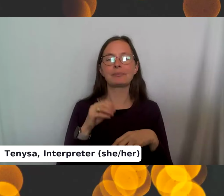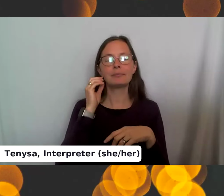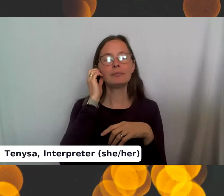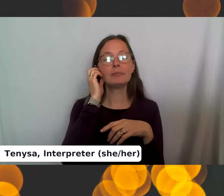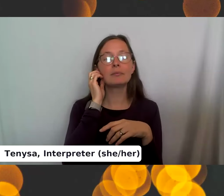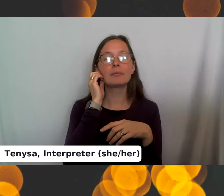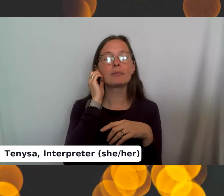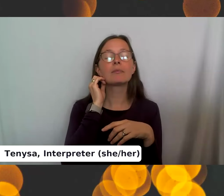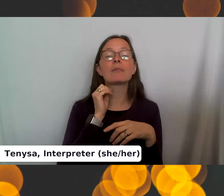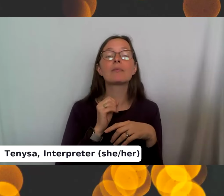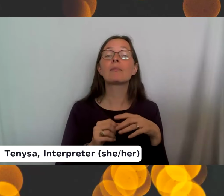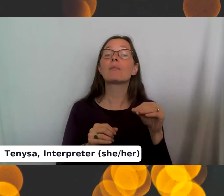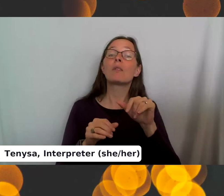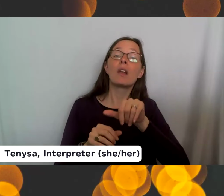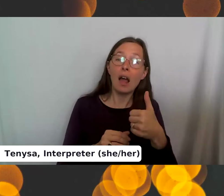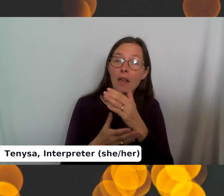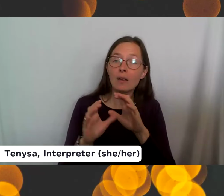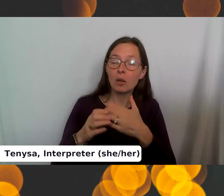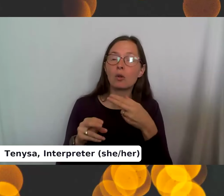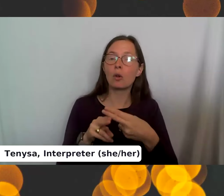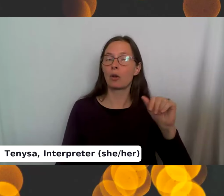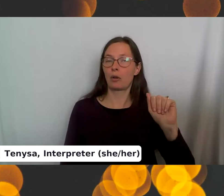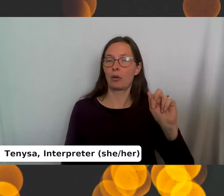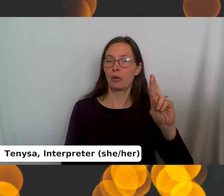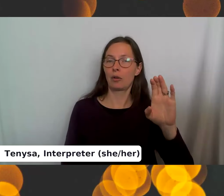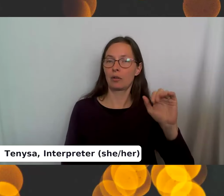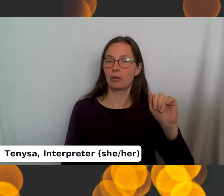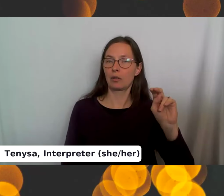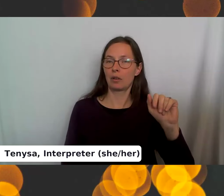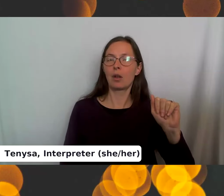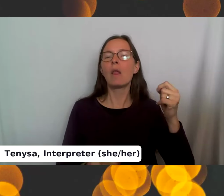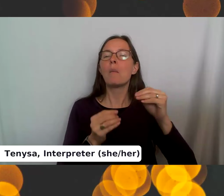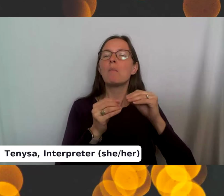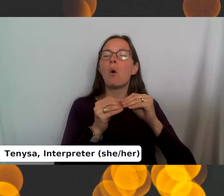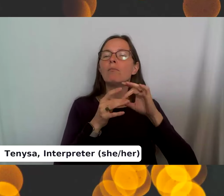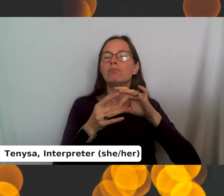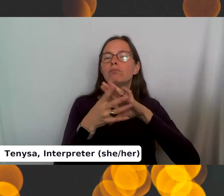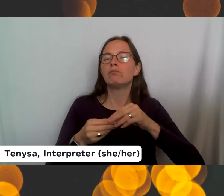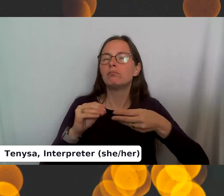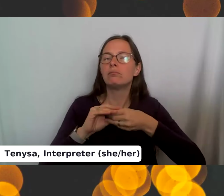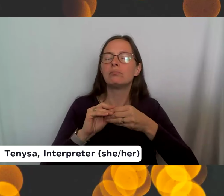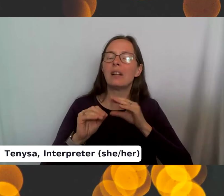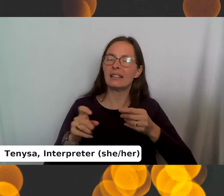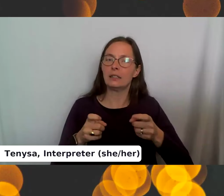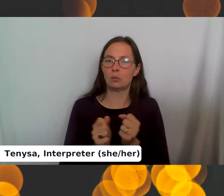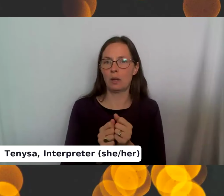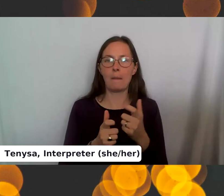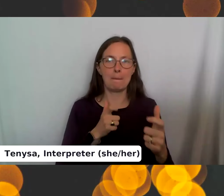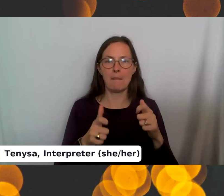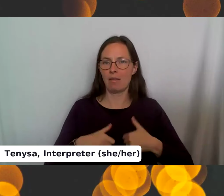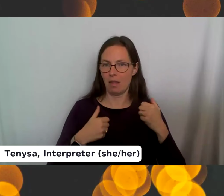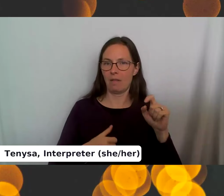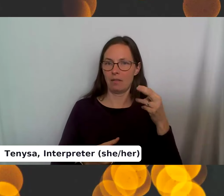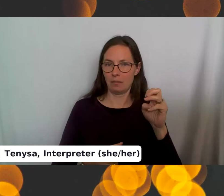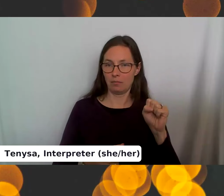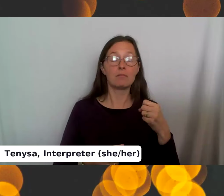with big picture life themes. So we have tarot cards. There are 78